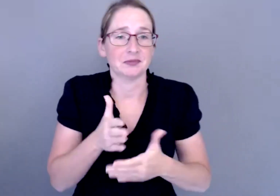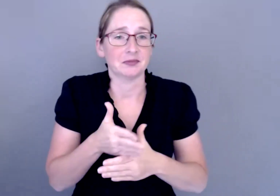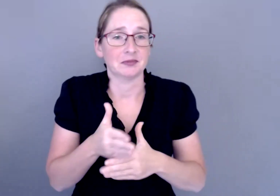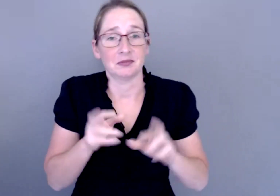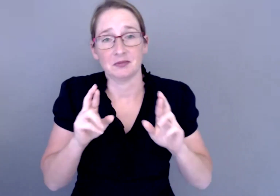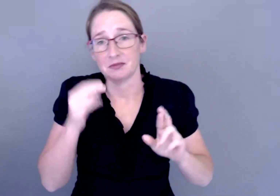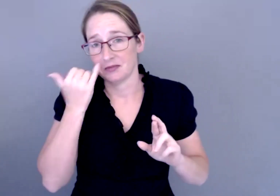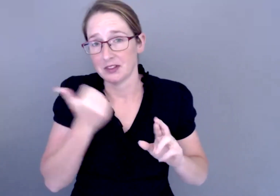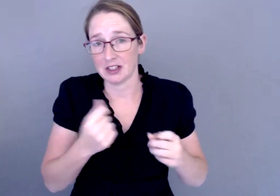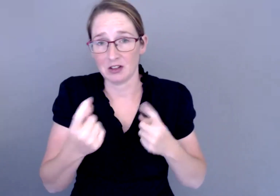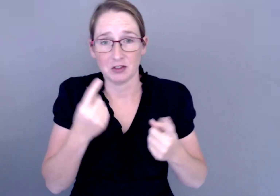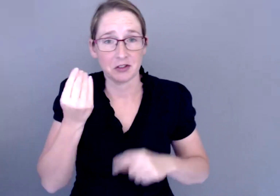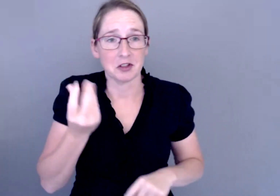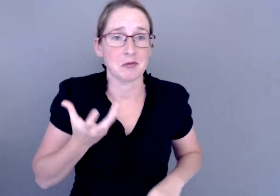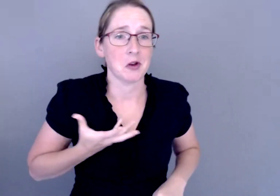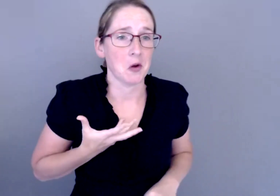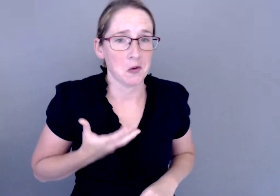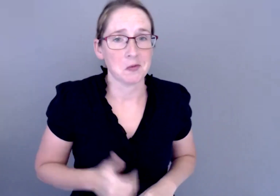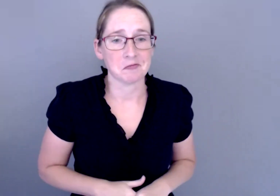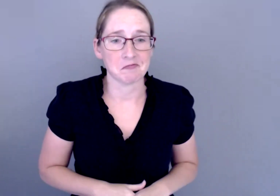have any questions, let us know. But